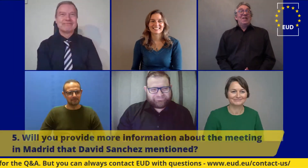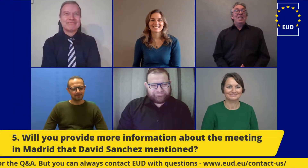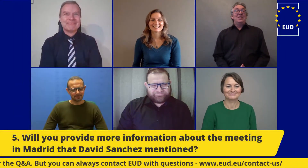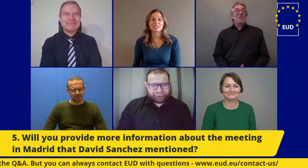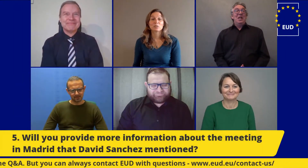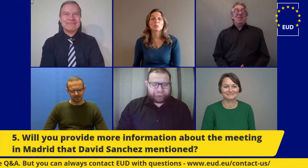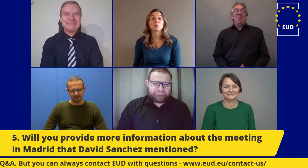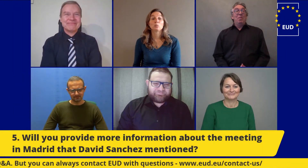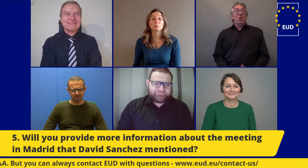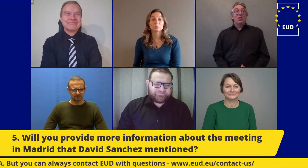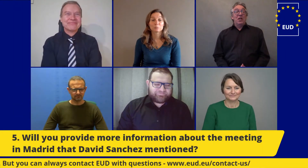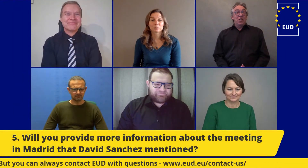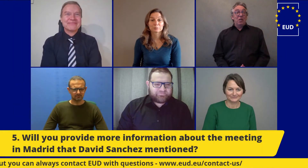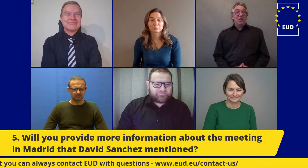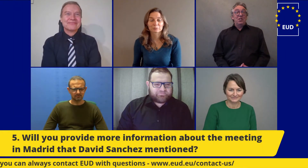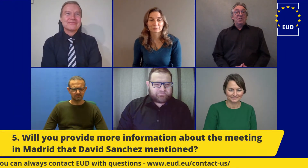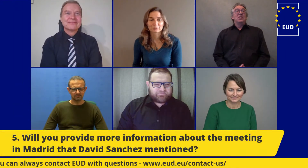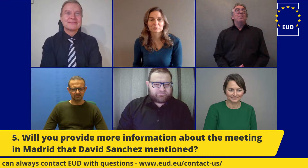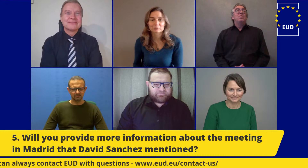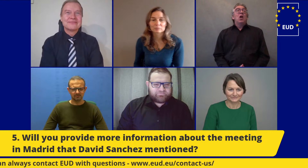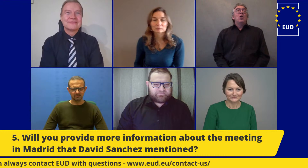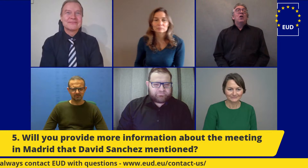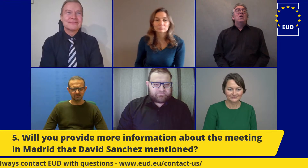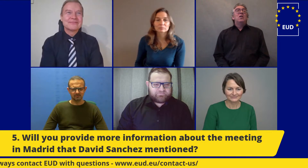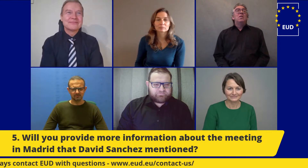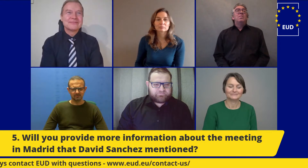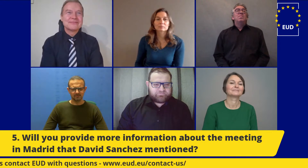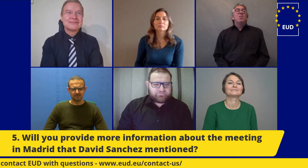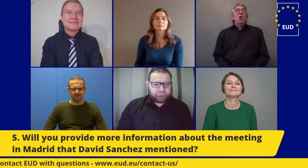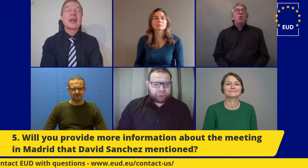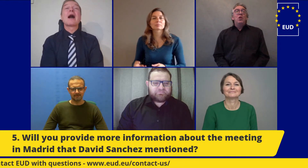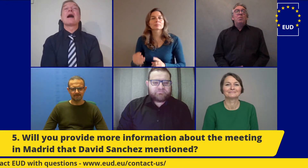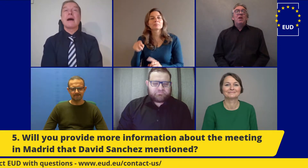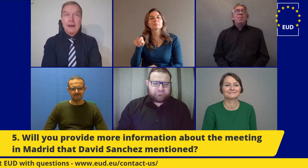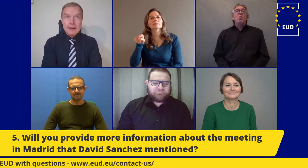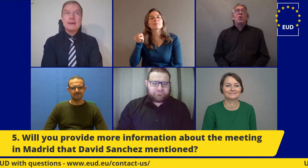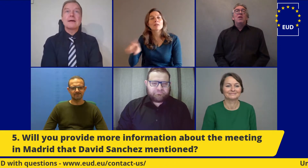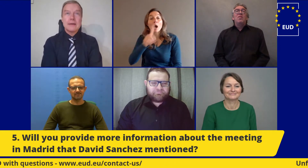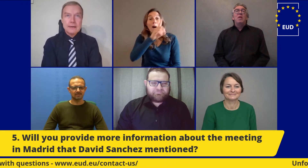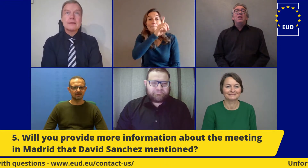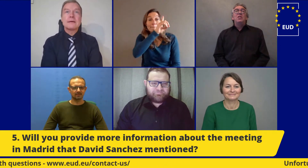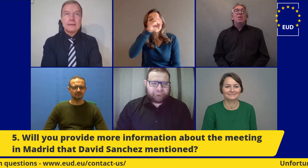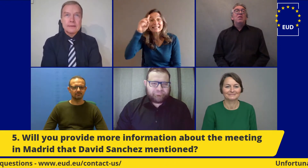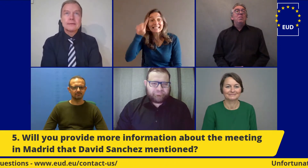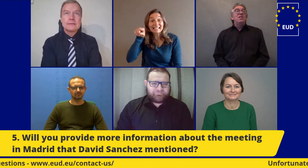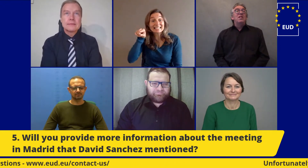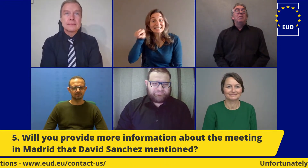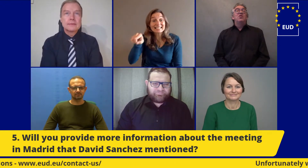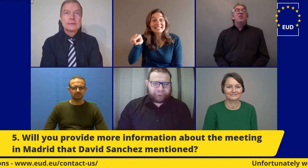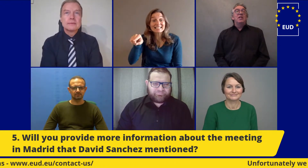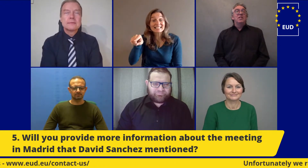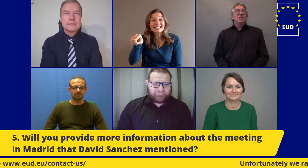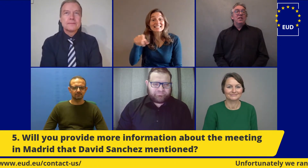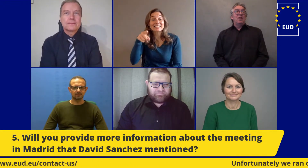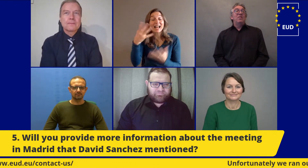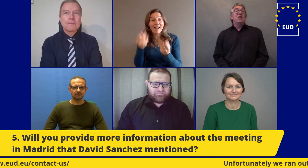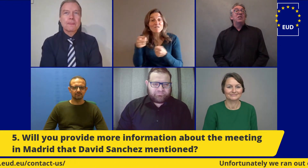Let's see, we have more challenging questions. Will you provide more information about the meeting in Madrid that David Sanchez